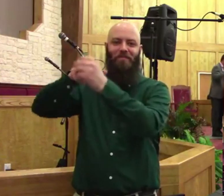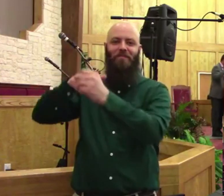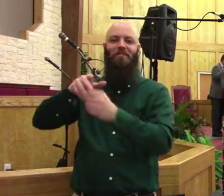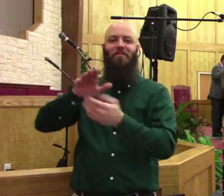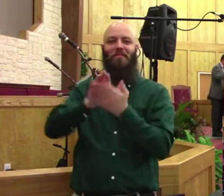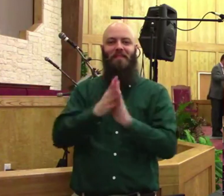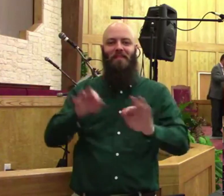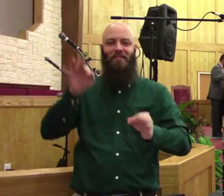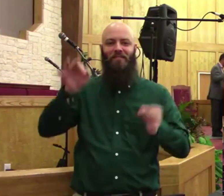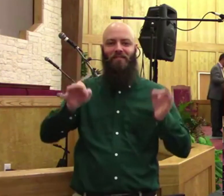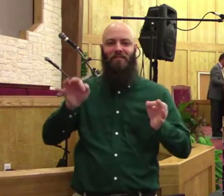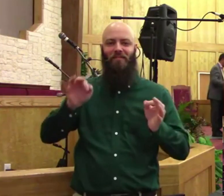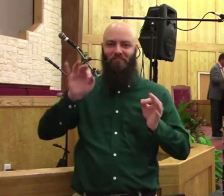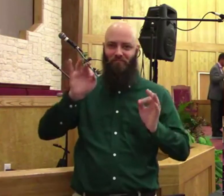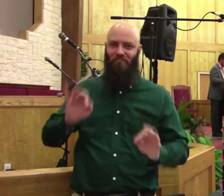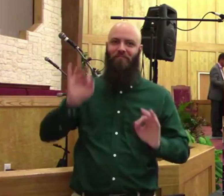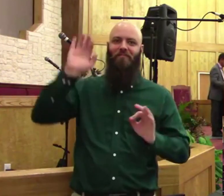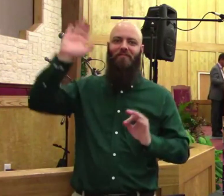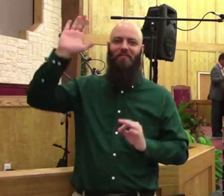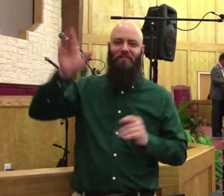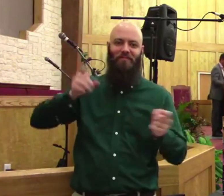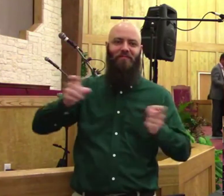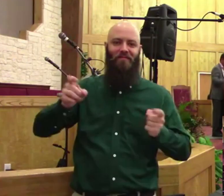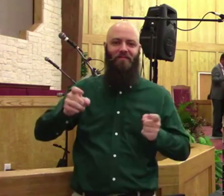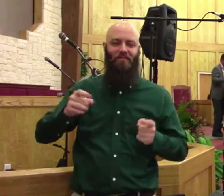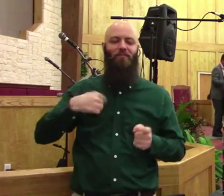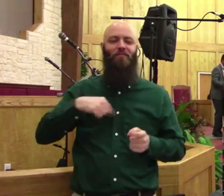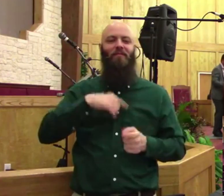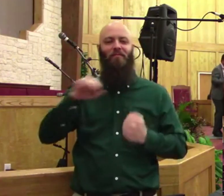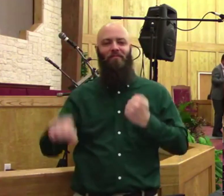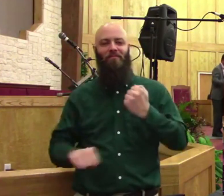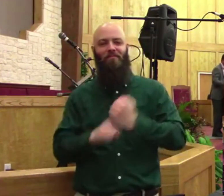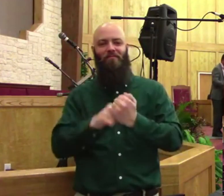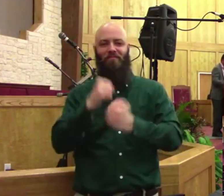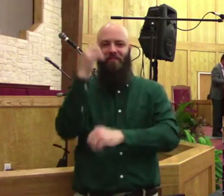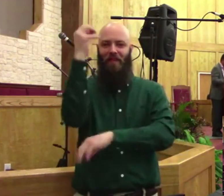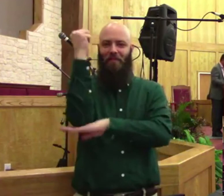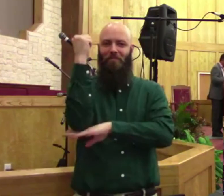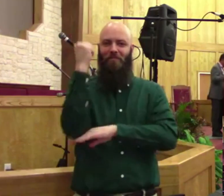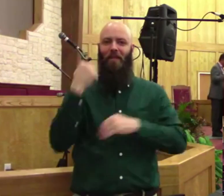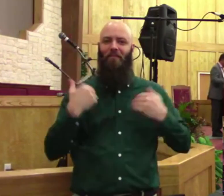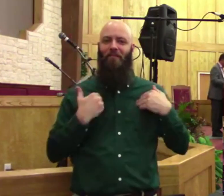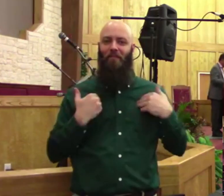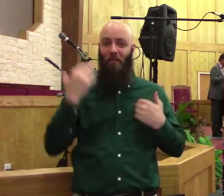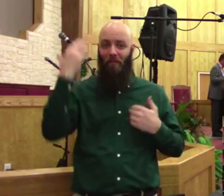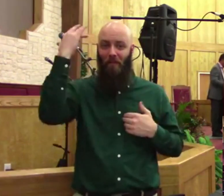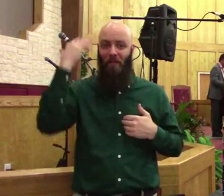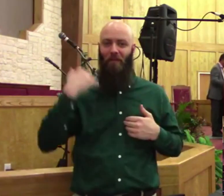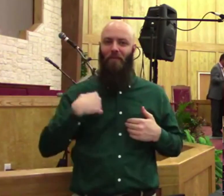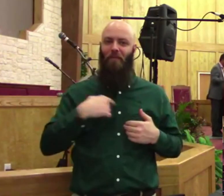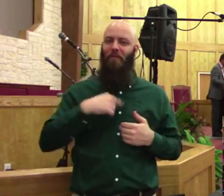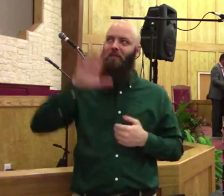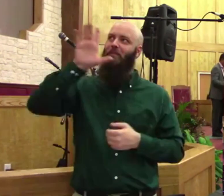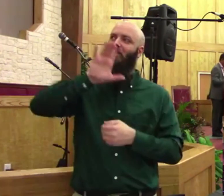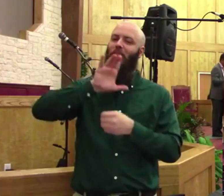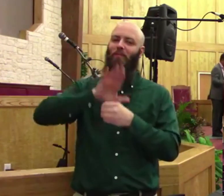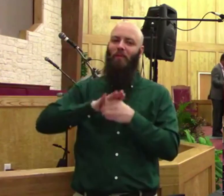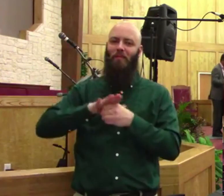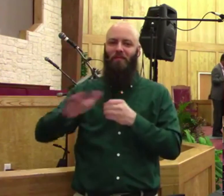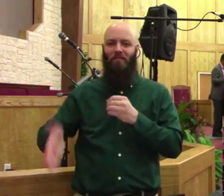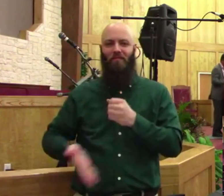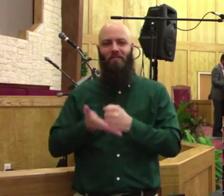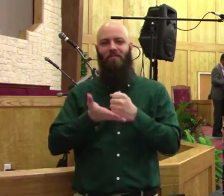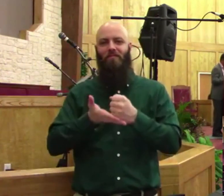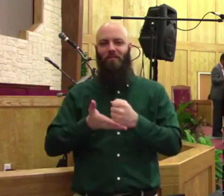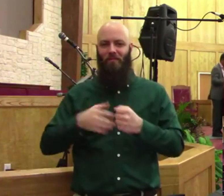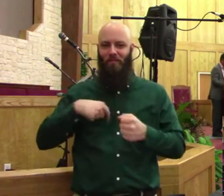He will send us children of the promise. He will fix our eyes